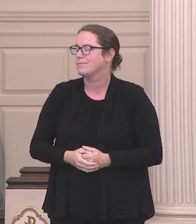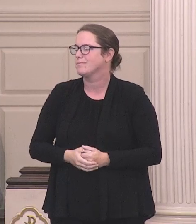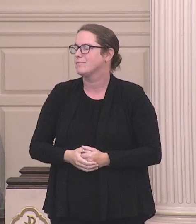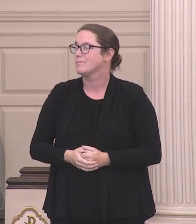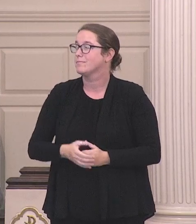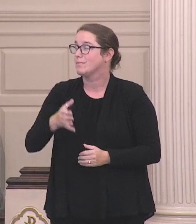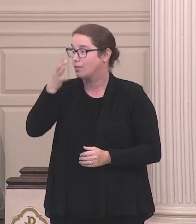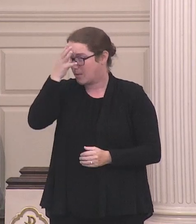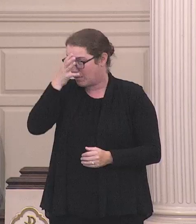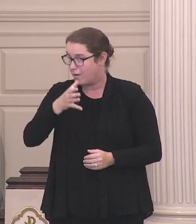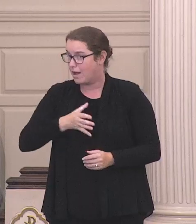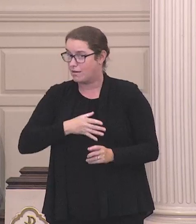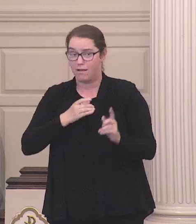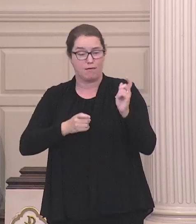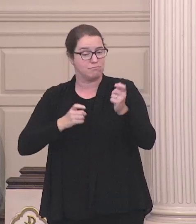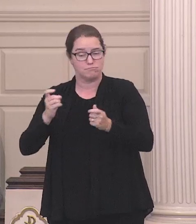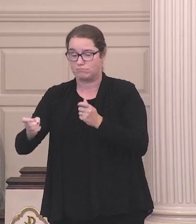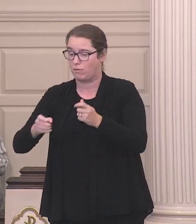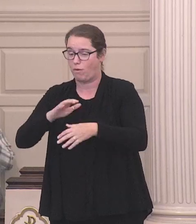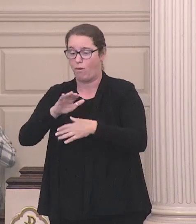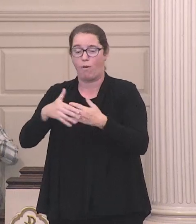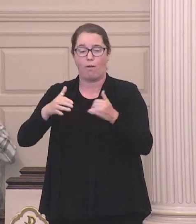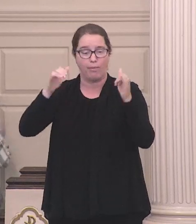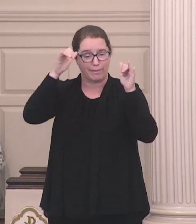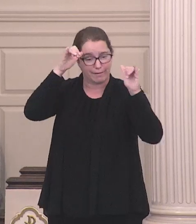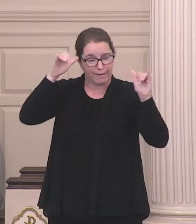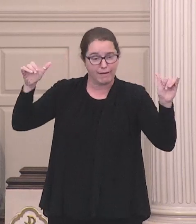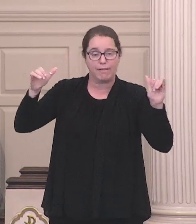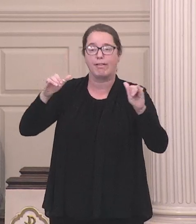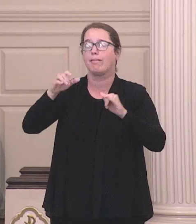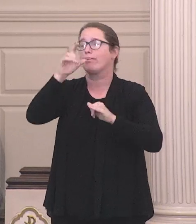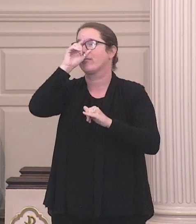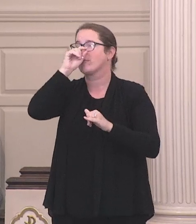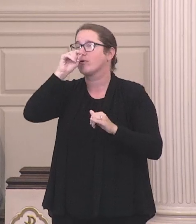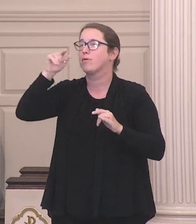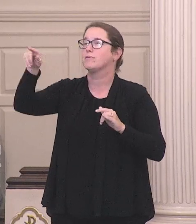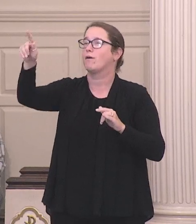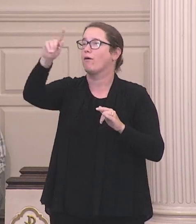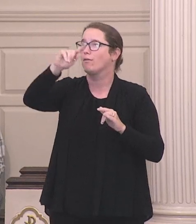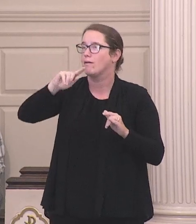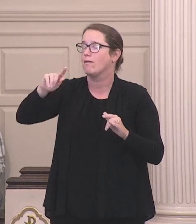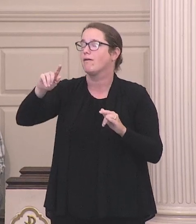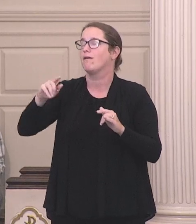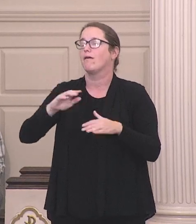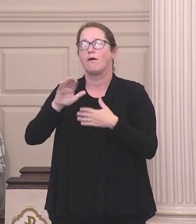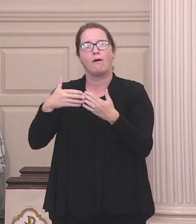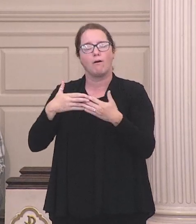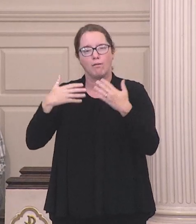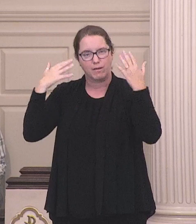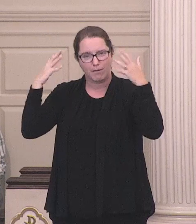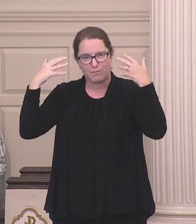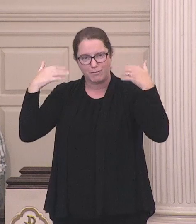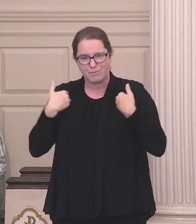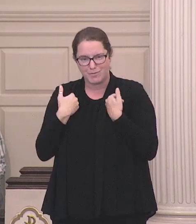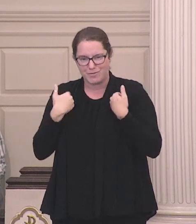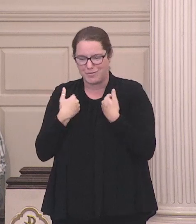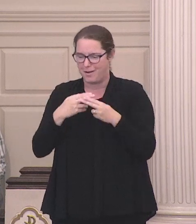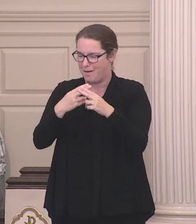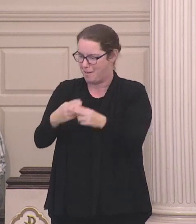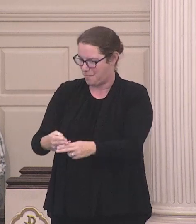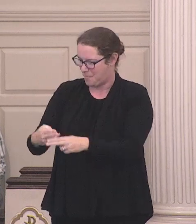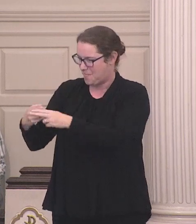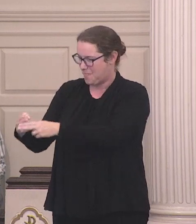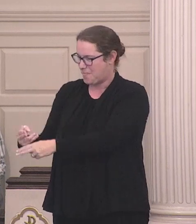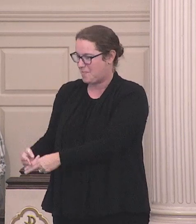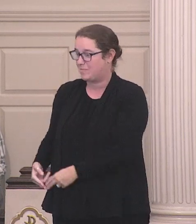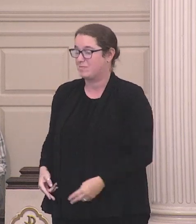The man gave names to all the cattle, all the birds of the air, and all wild animals, but none proved